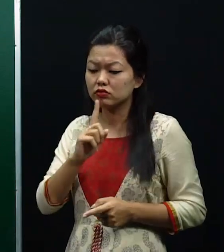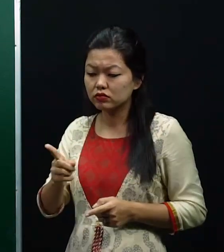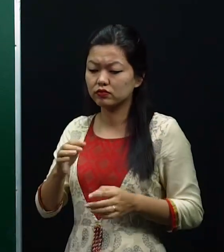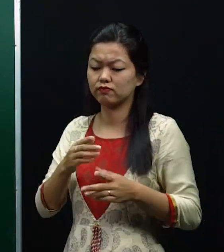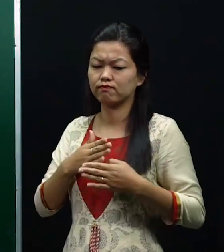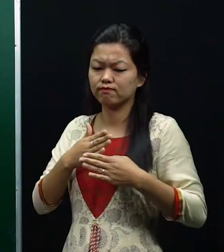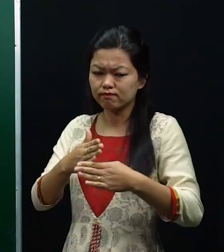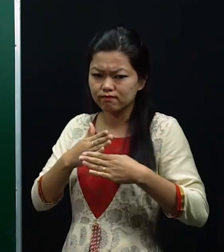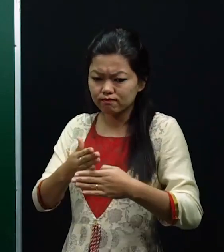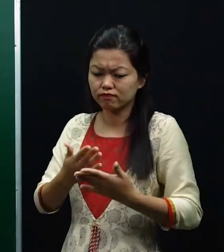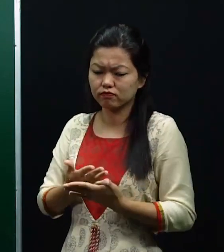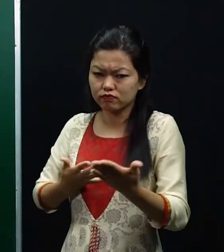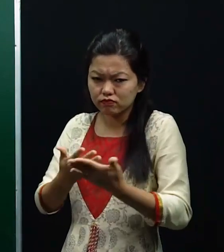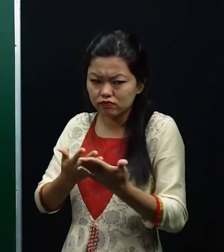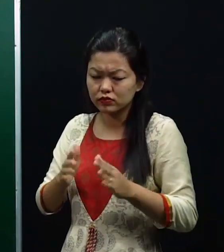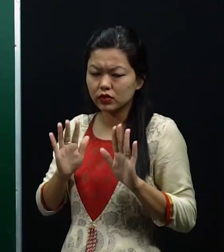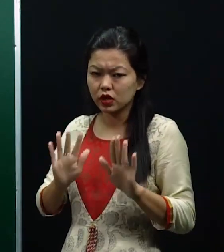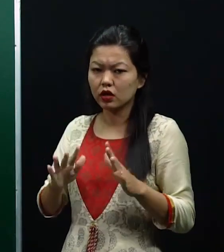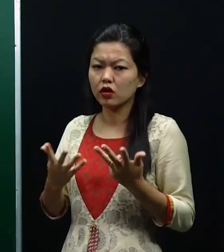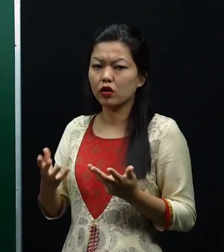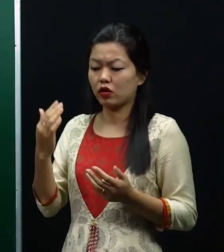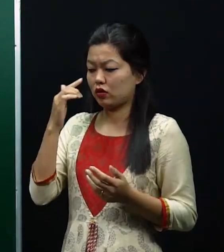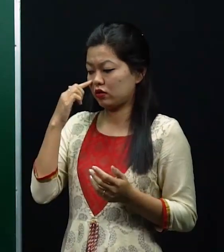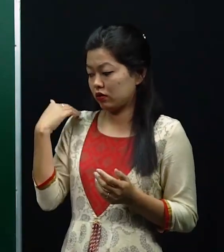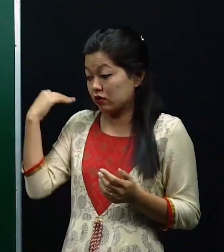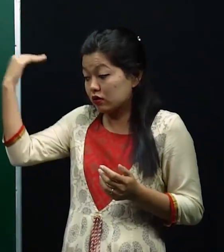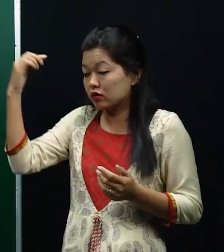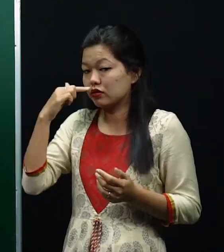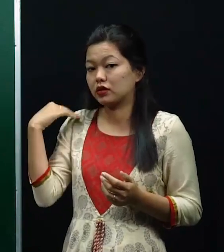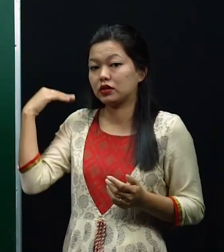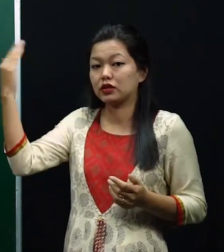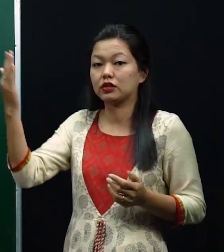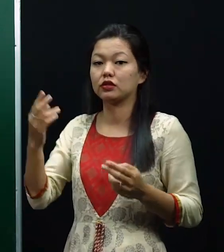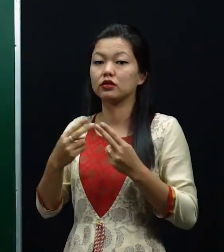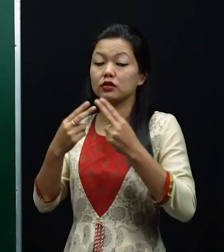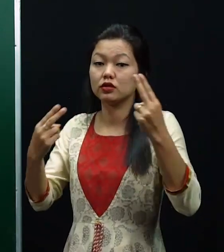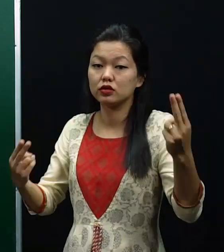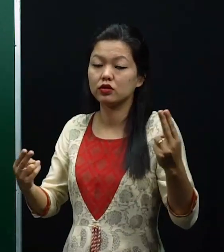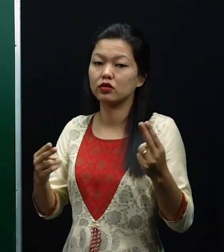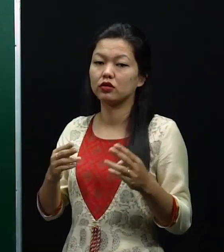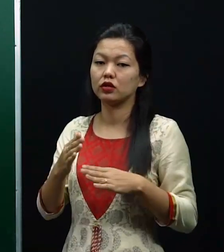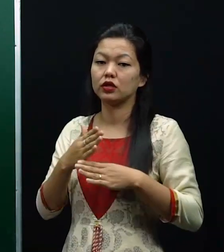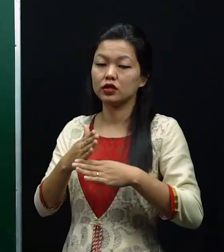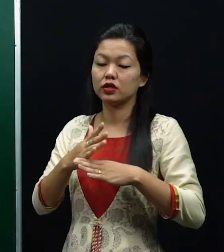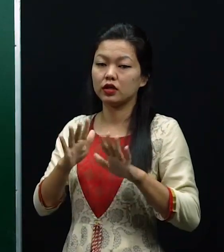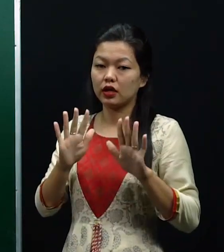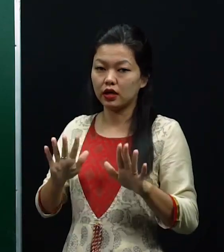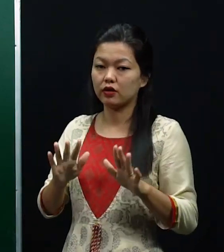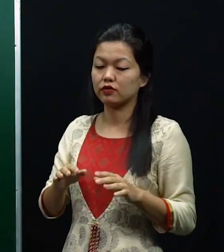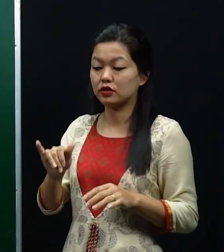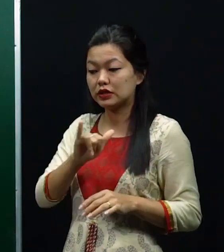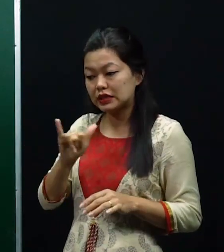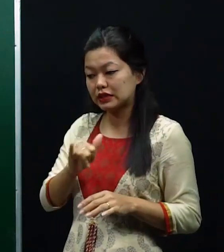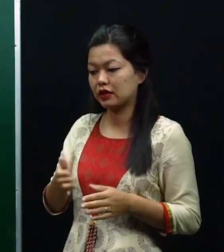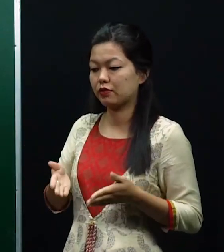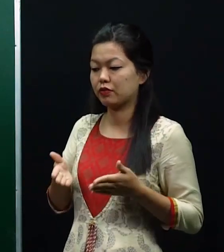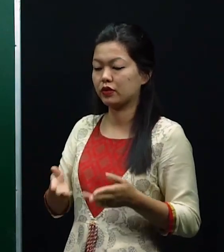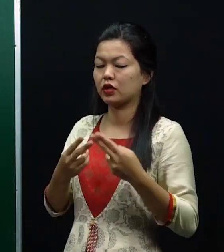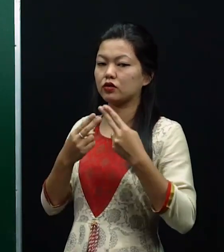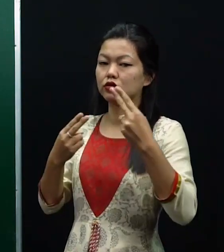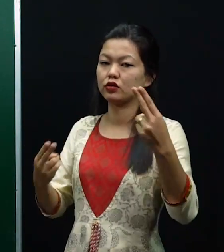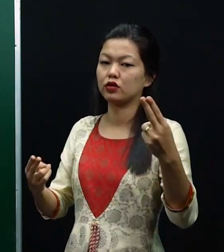have about something. So these are the words that we need to know before getting into the story. Here, you might have heard